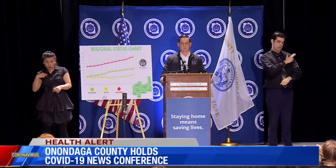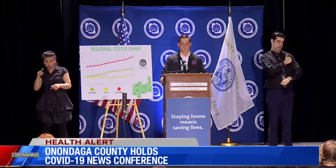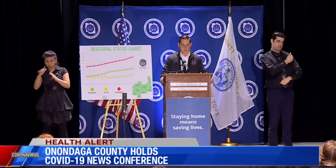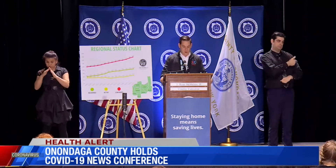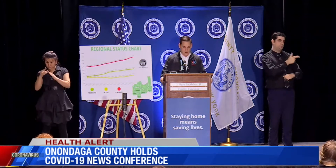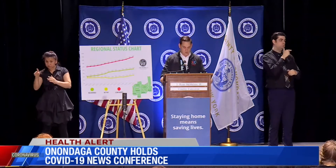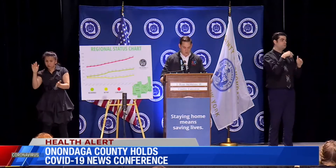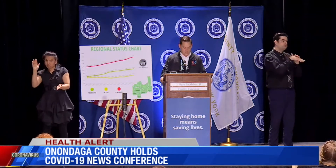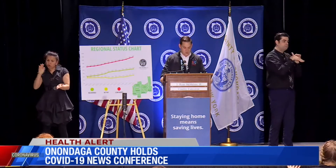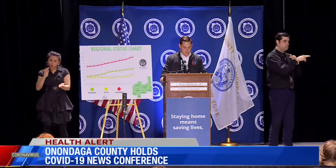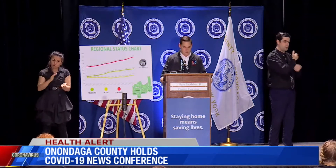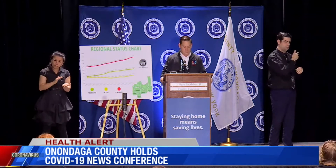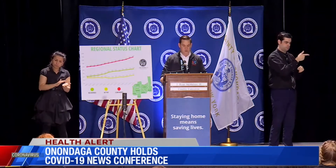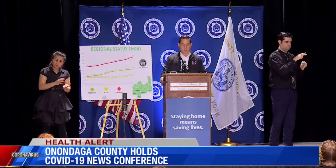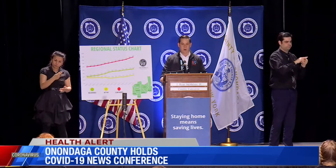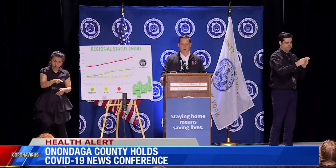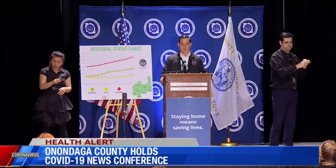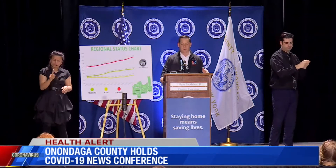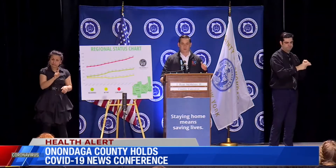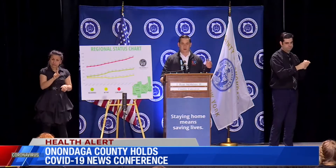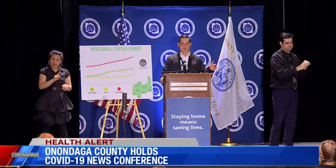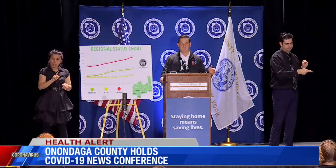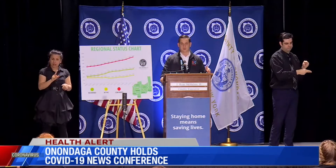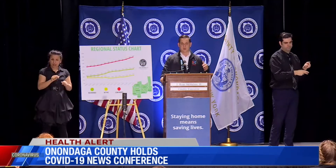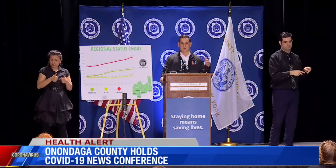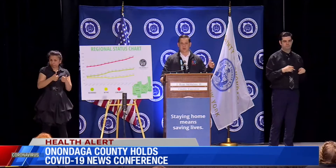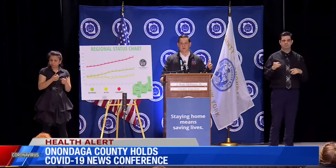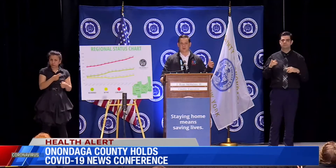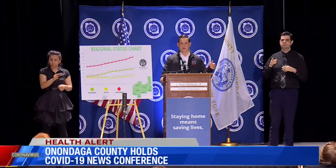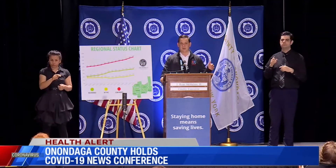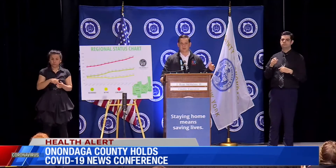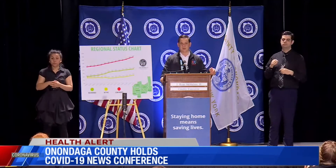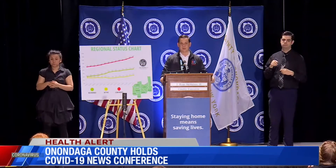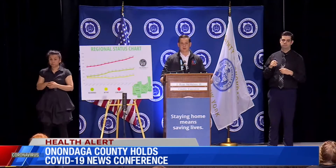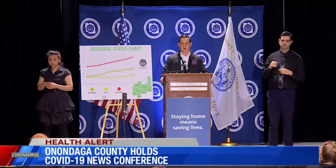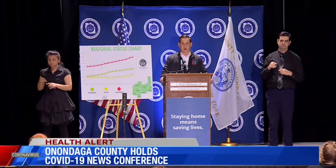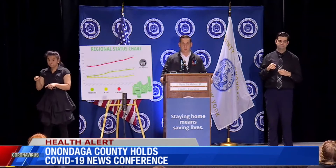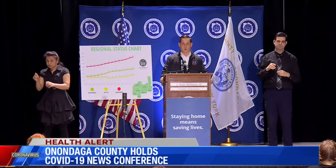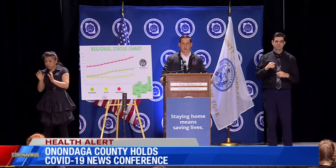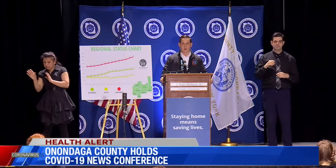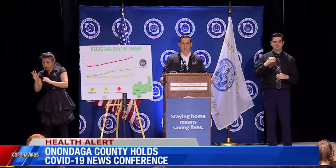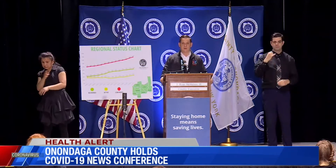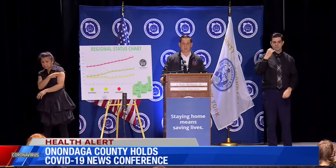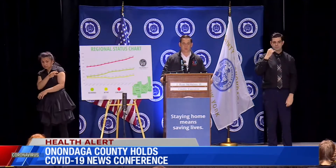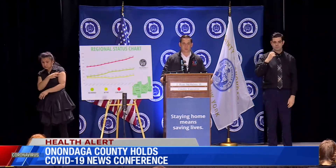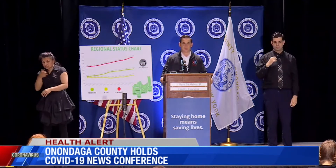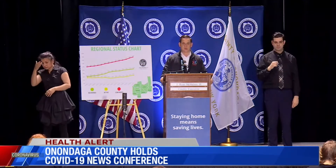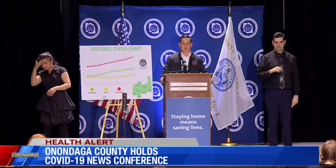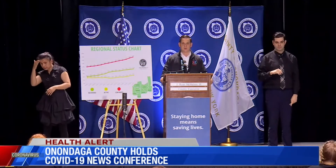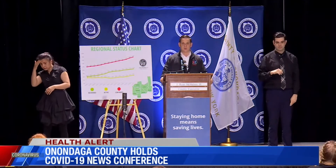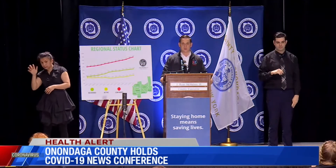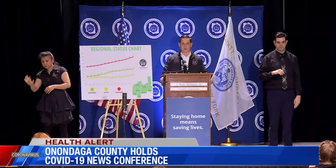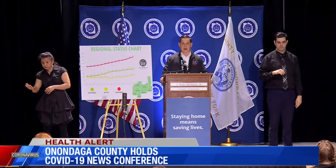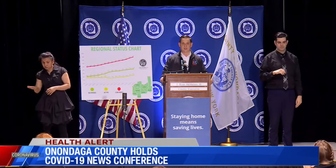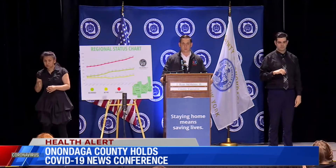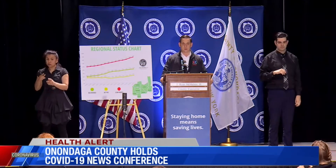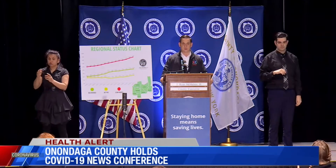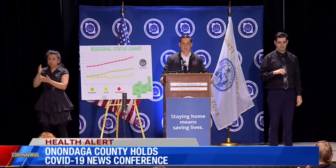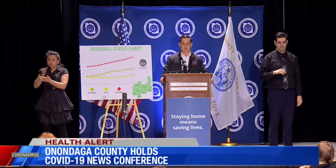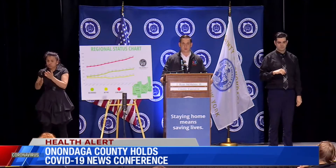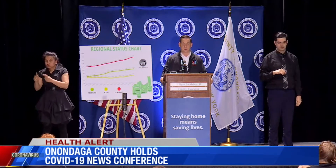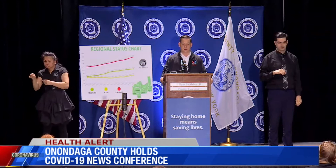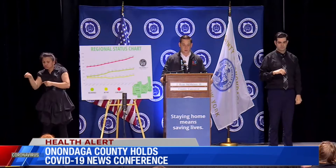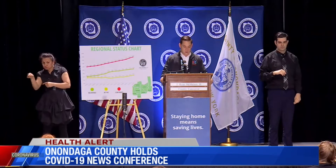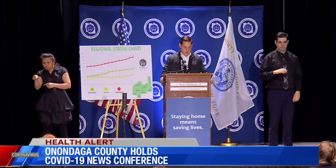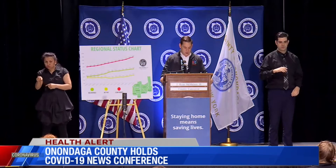shape. This is just part of this virus. As long as we have cases, we're going to have a percentage of individuals in the hospital